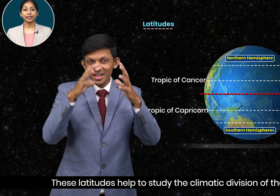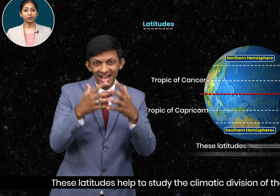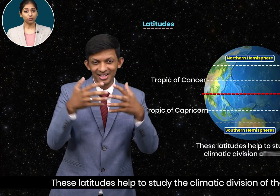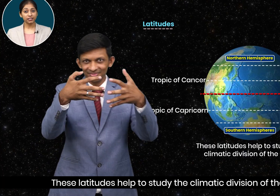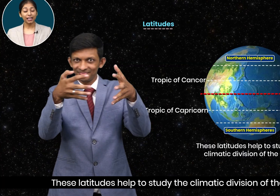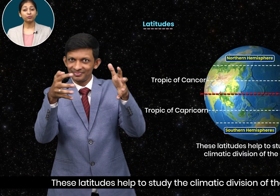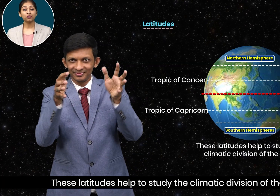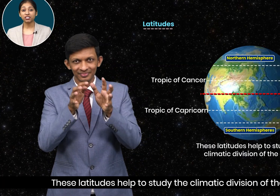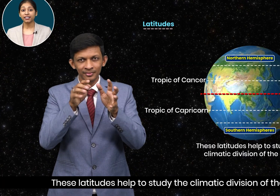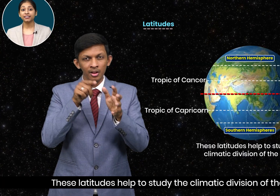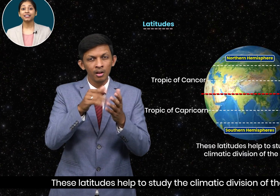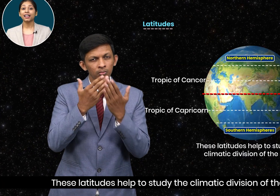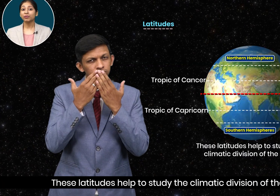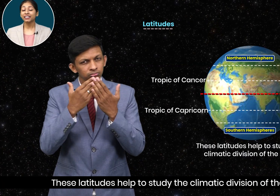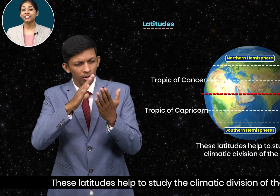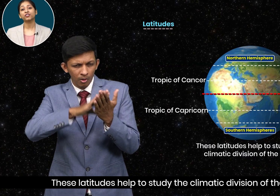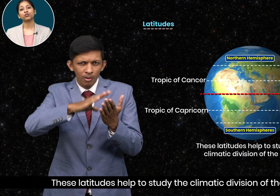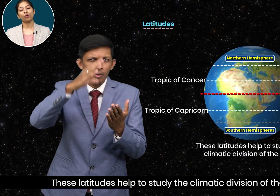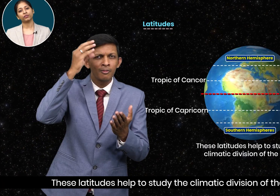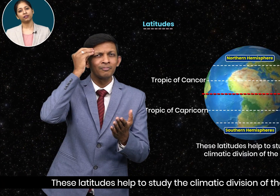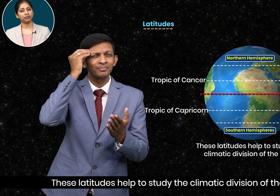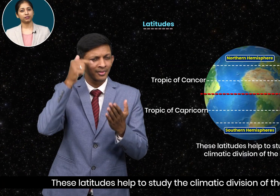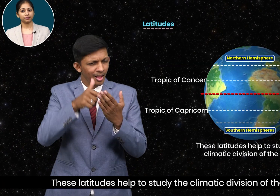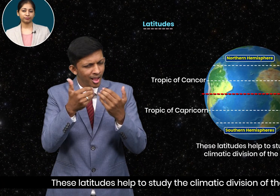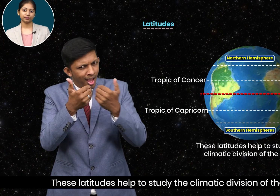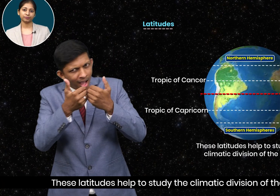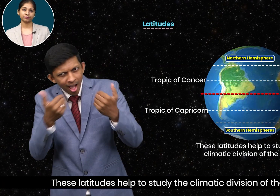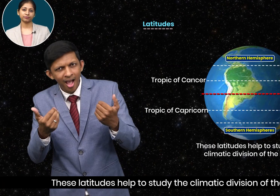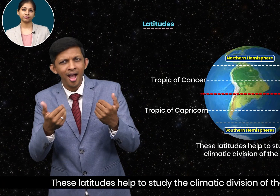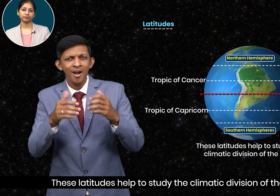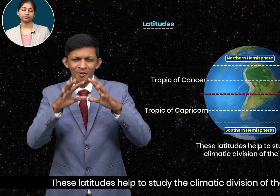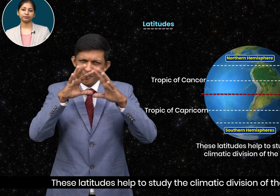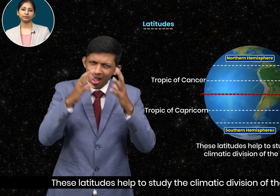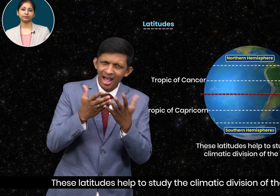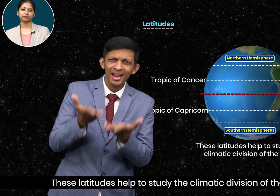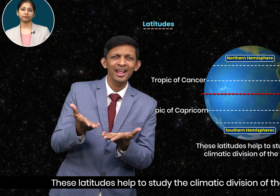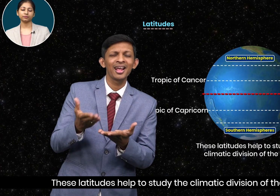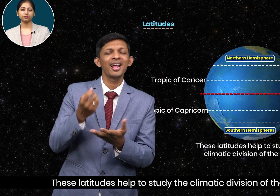These latitudes help to study the climatic division of the Earth.